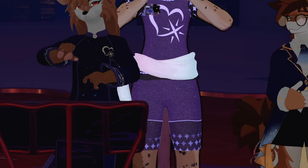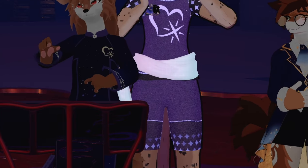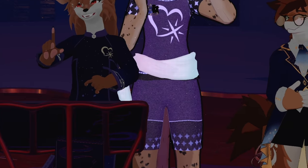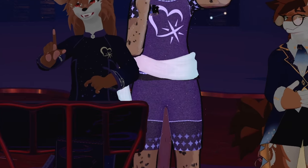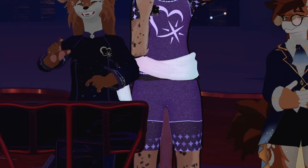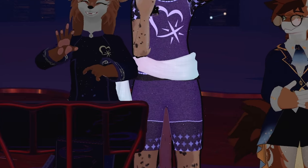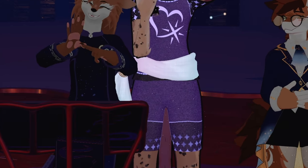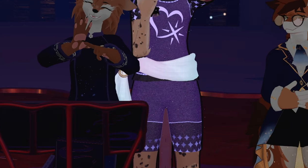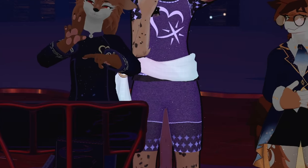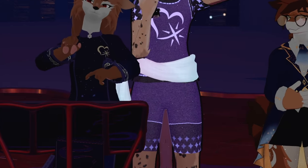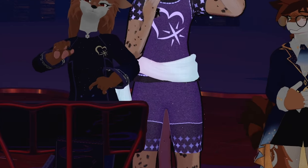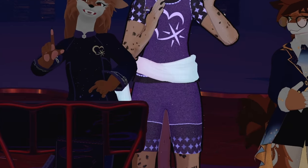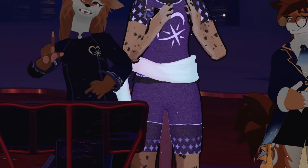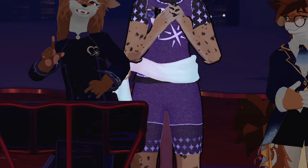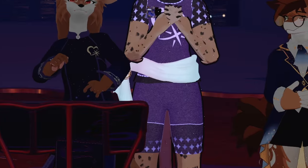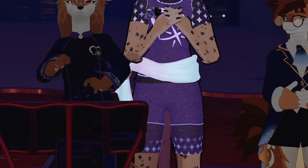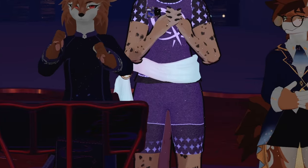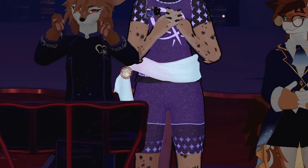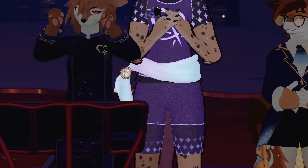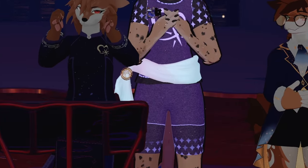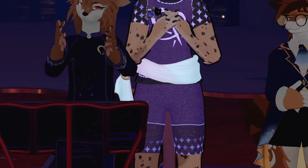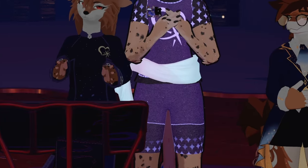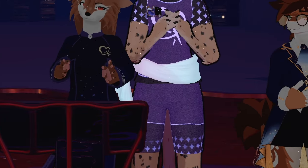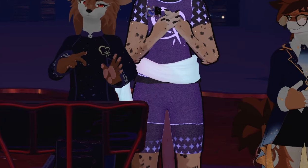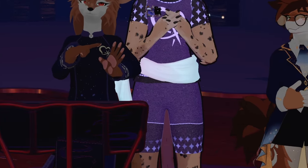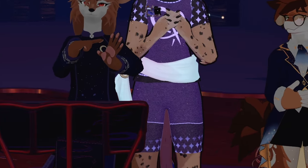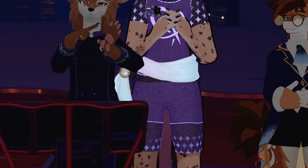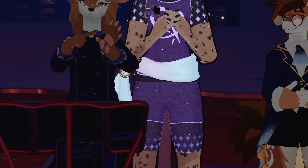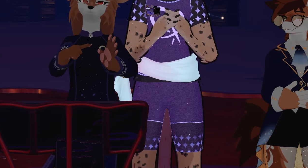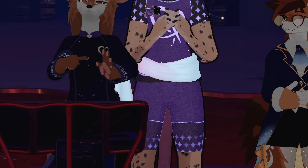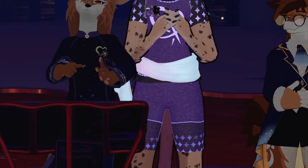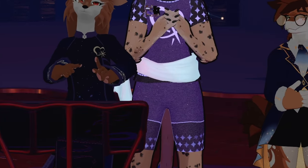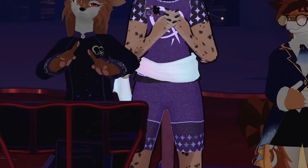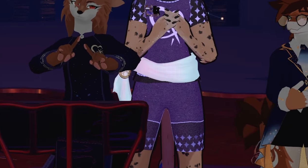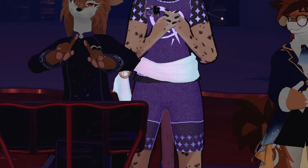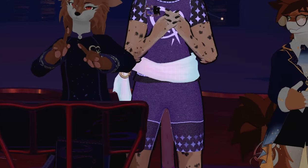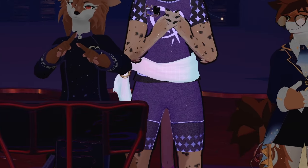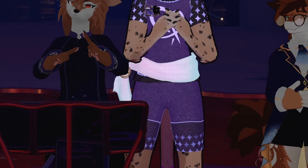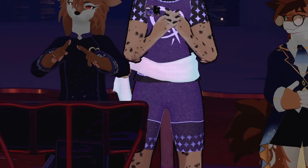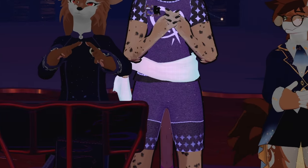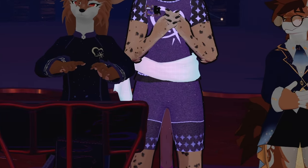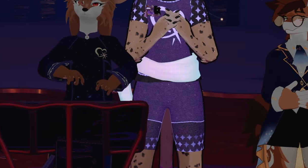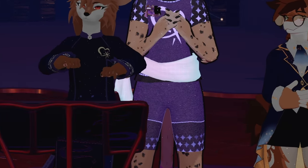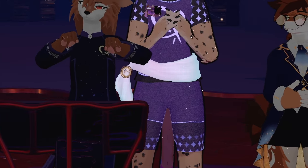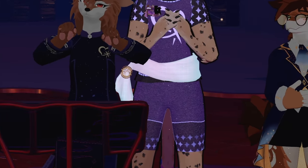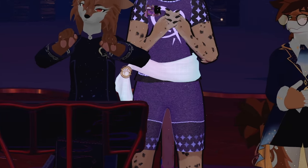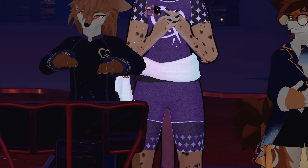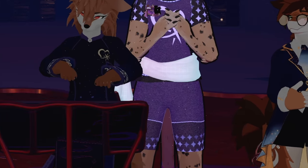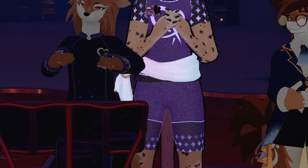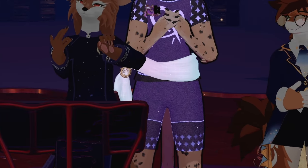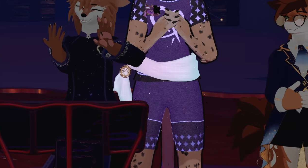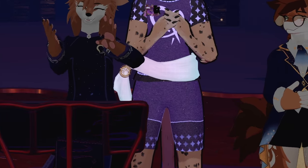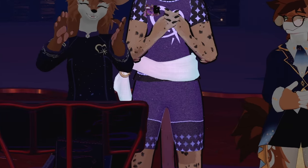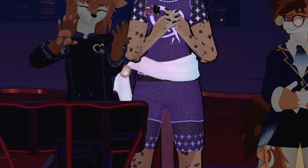Later in our lesson, we'll be able to show some examples of ASL and BSL, and you'll be able to see the